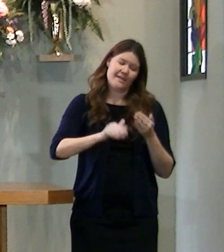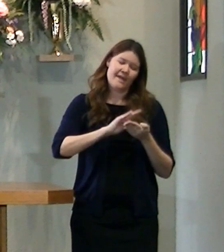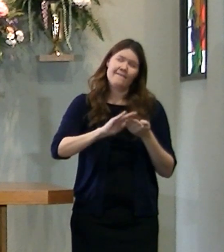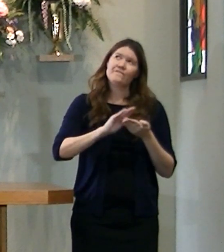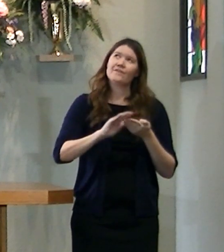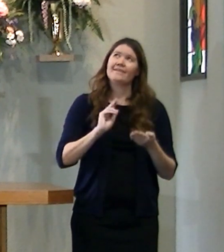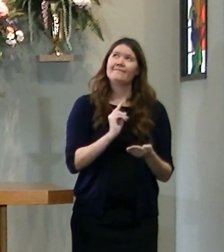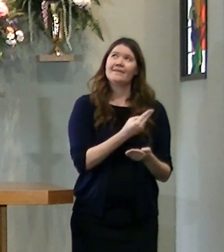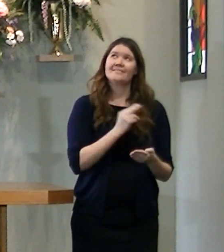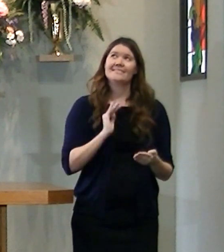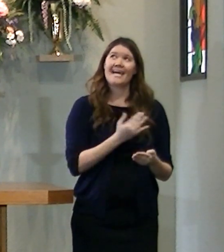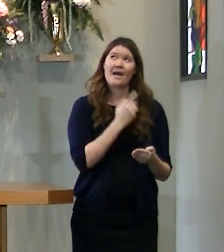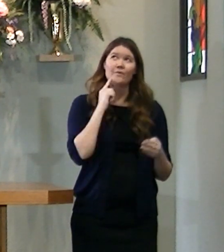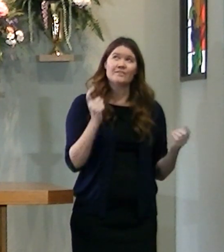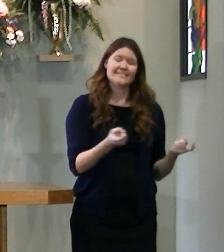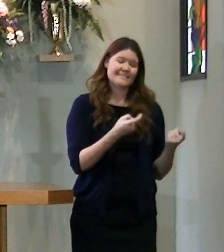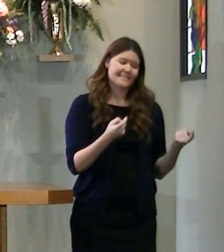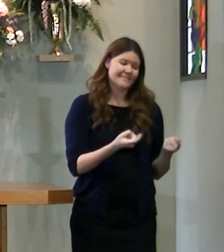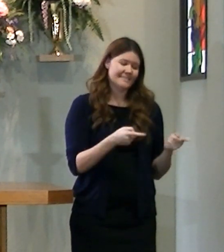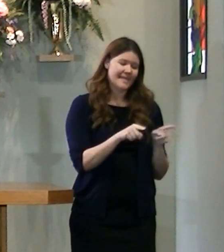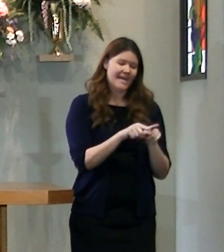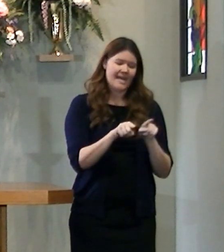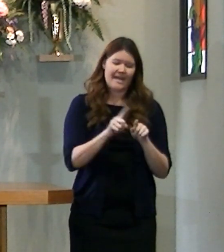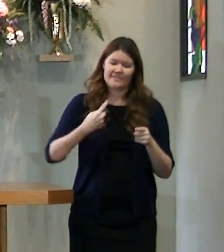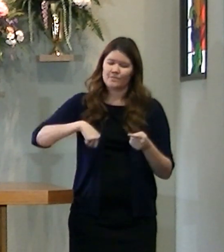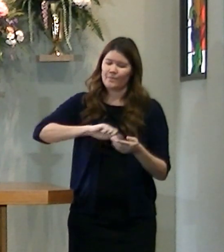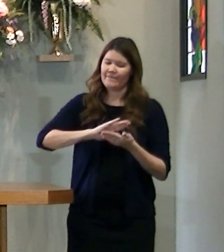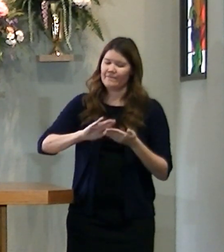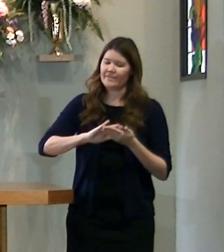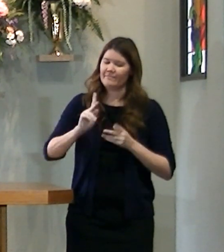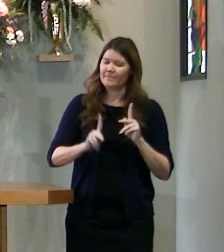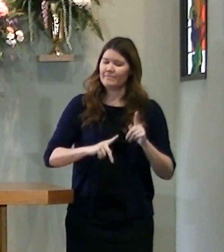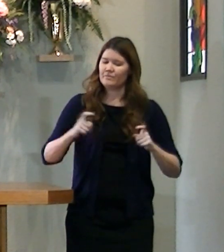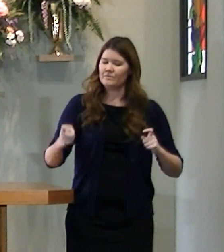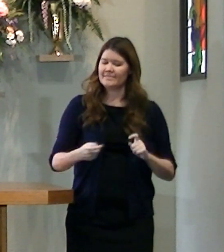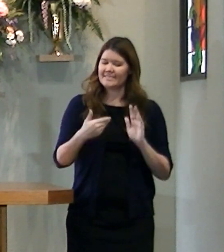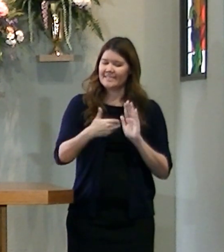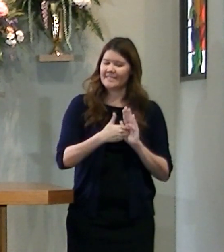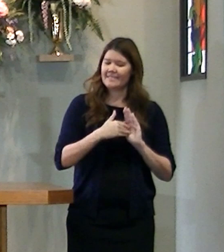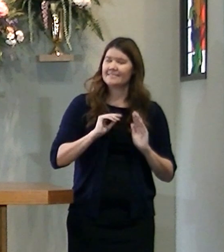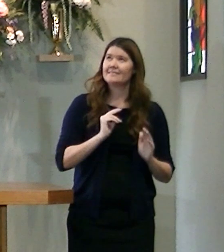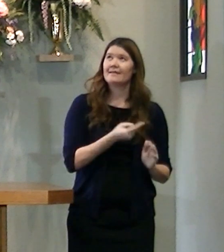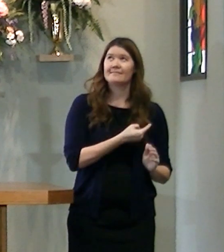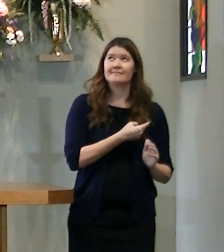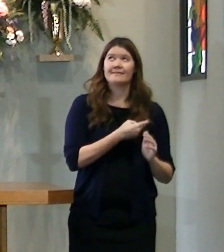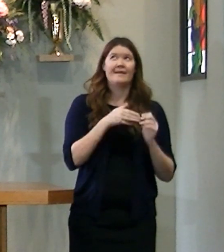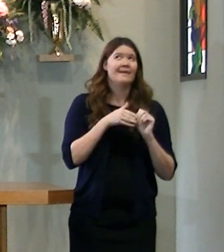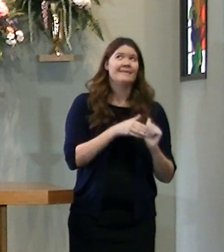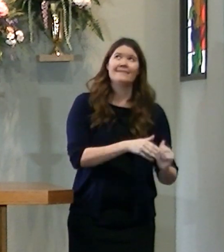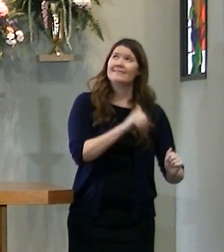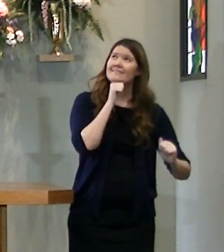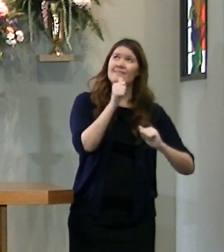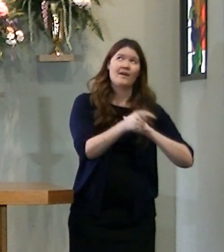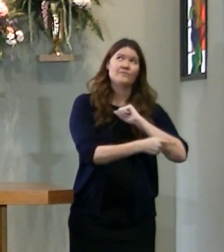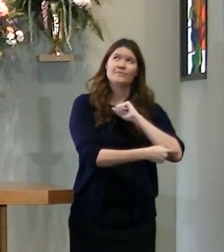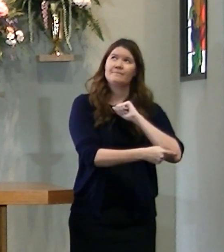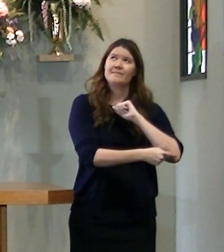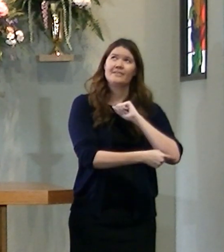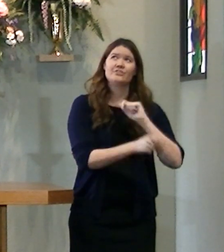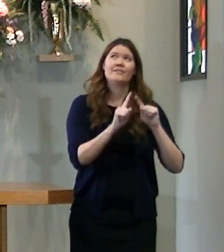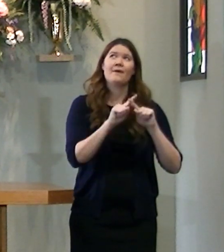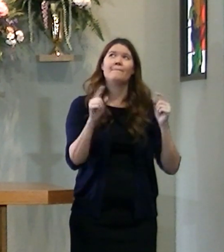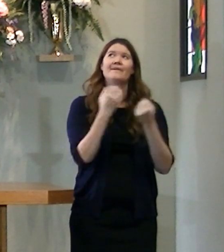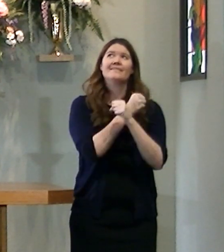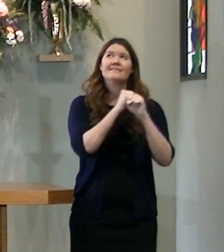and forgive us our trespasses, as we forgive those who trespass against us. And lead us not into